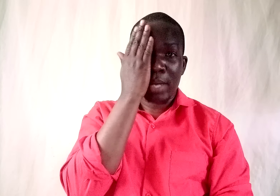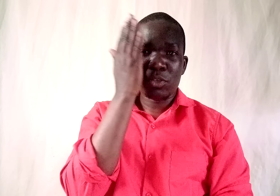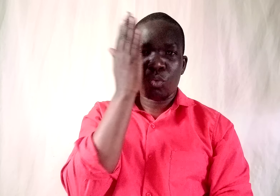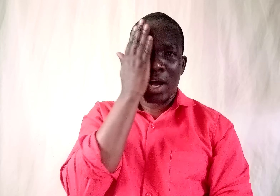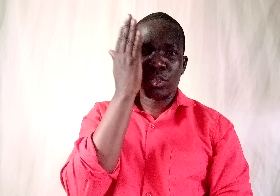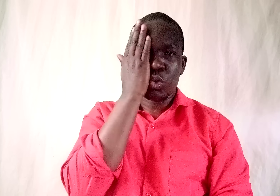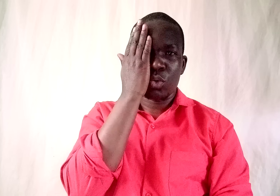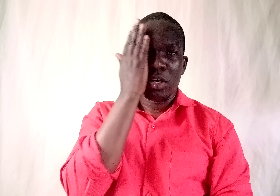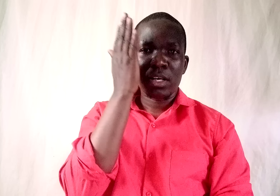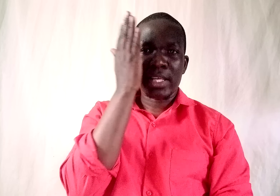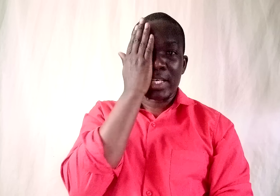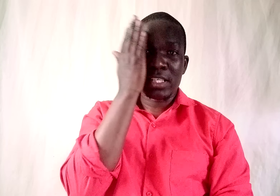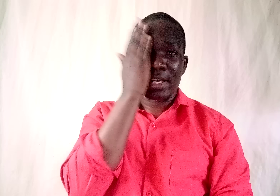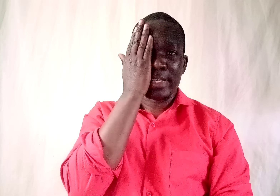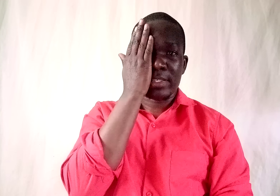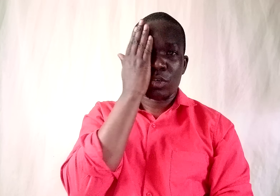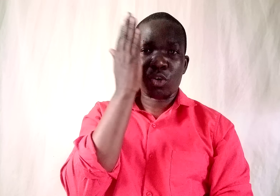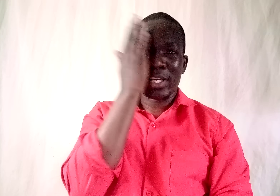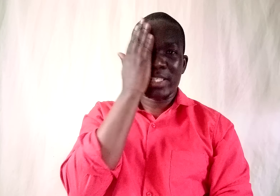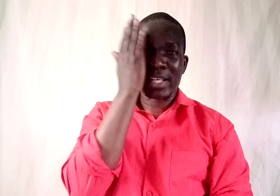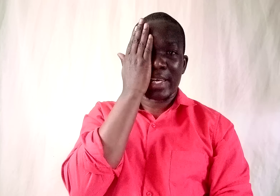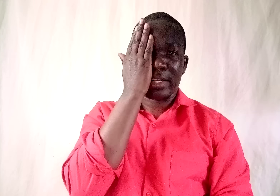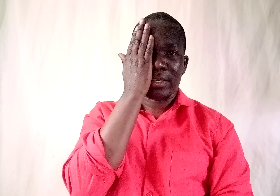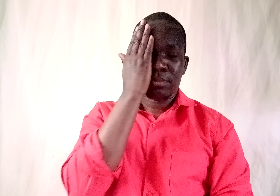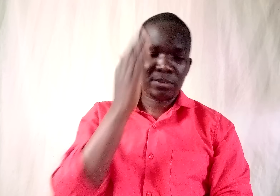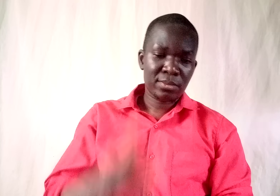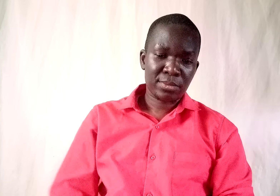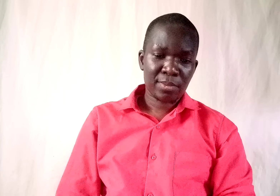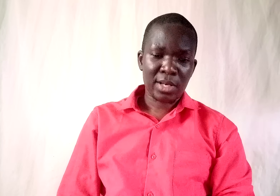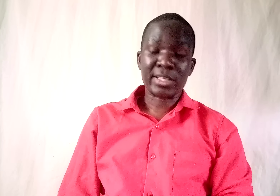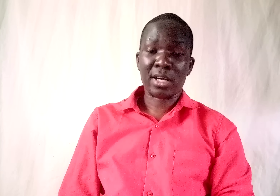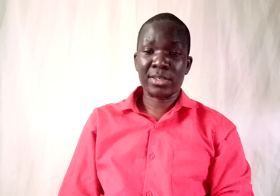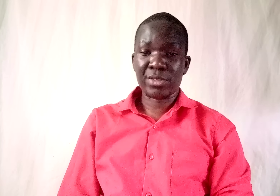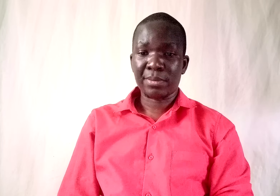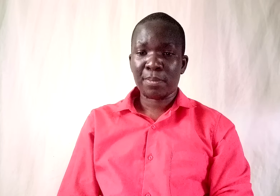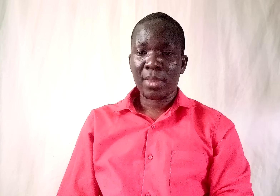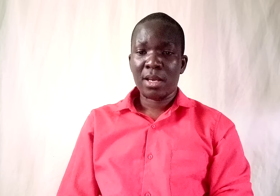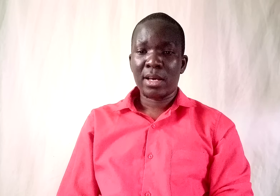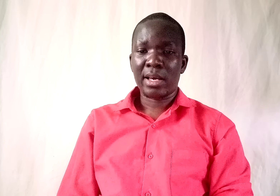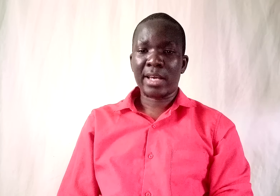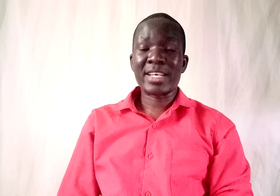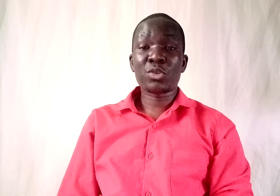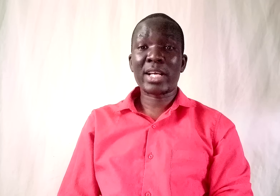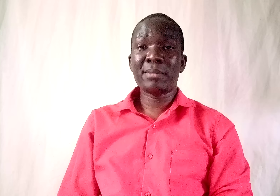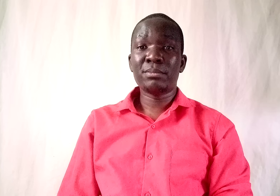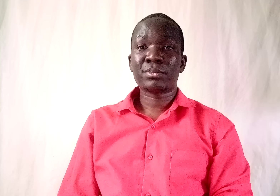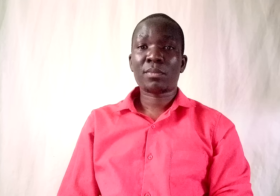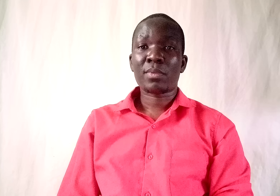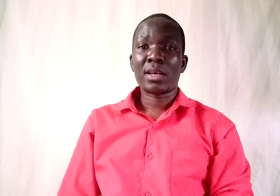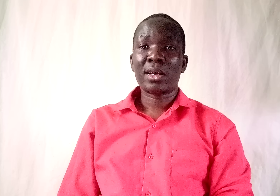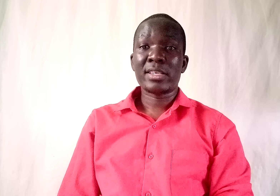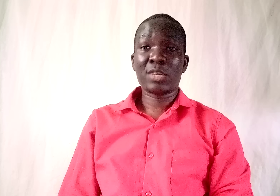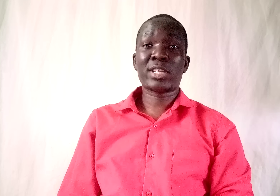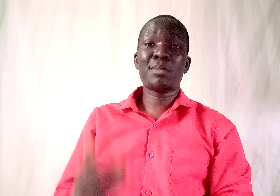times, 1, 2. The Israelites or Israel as a country. Jerusalem, remember,